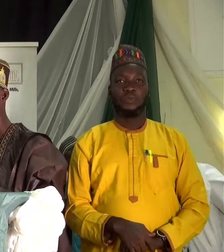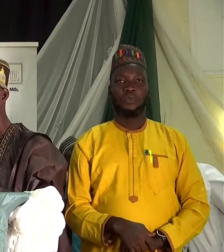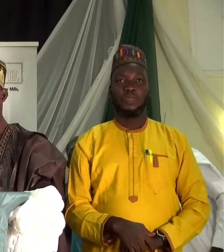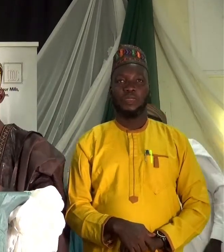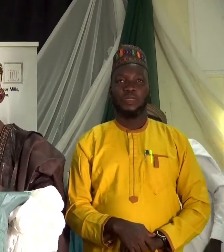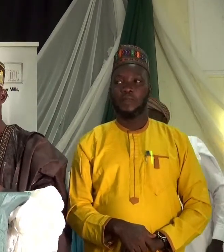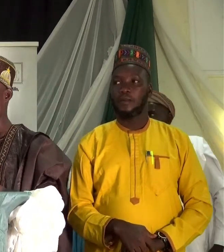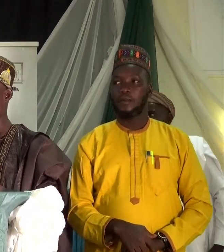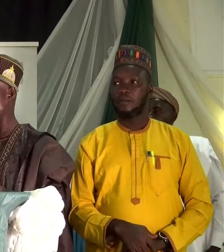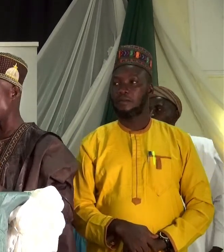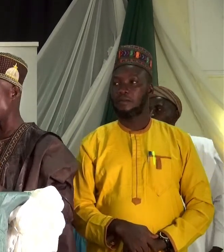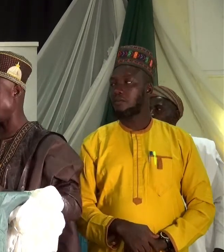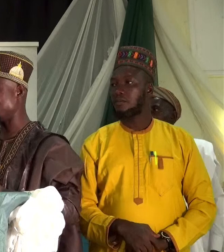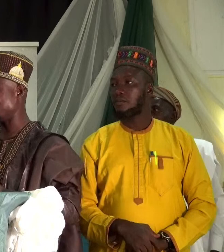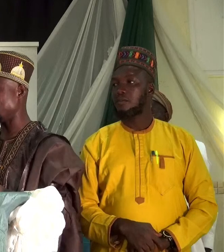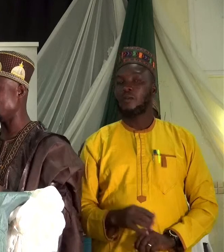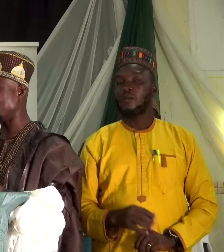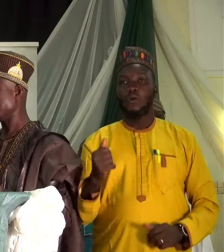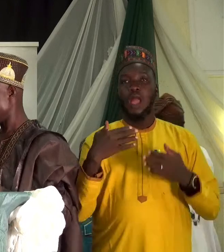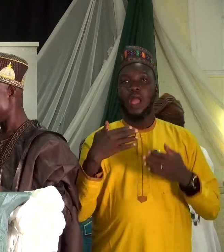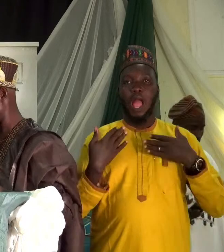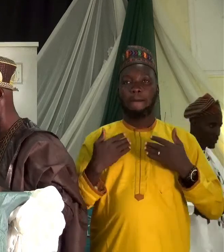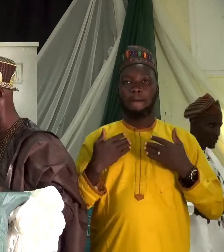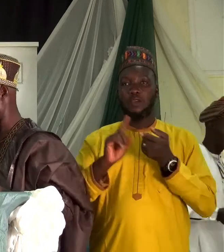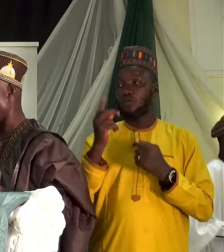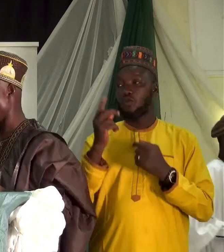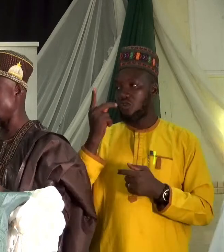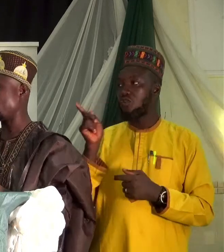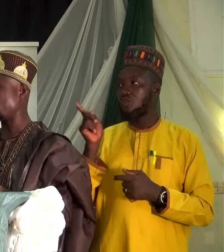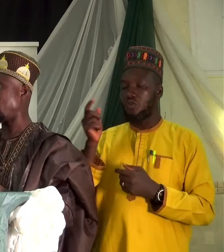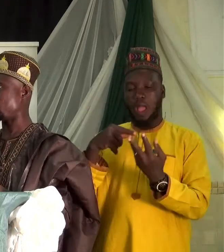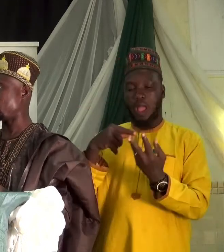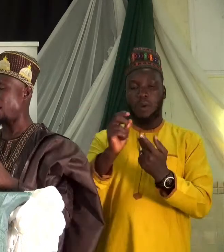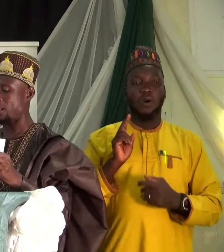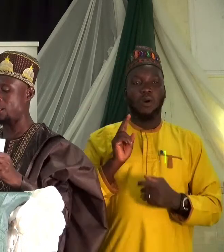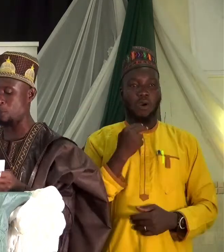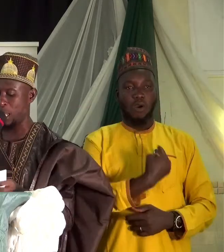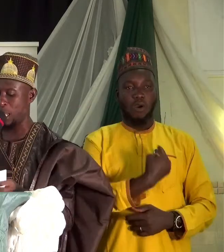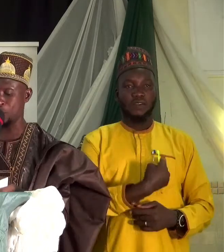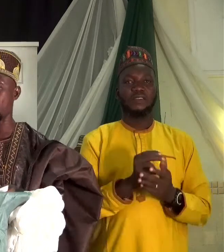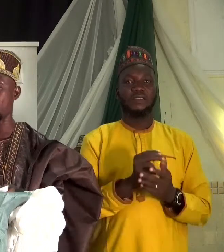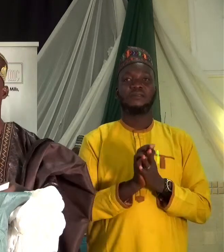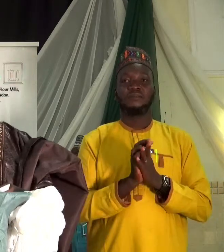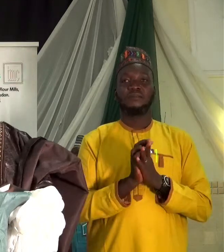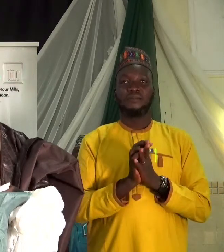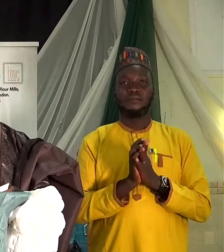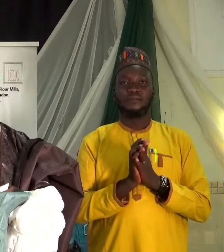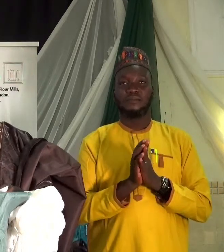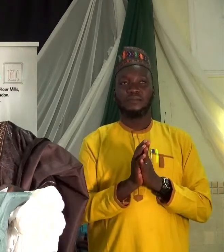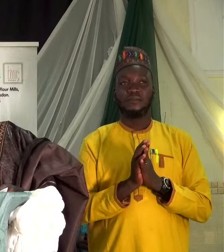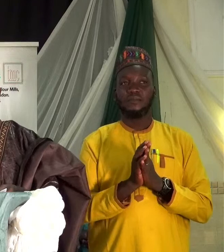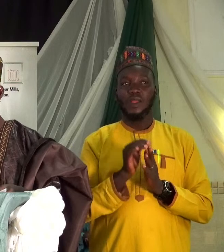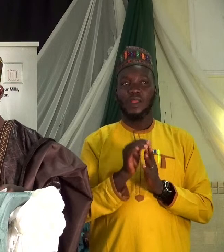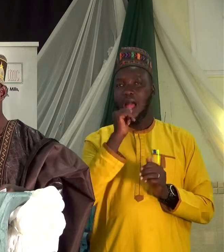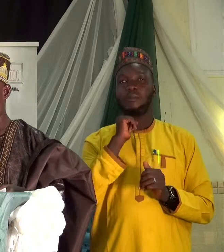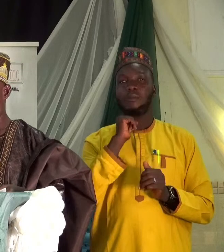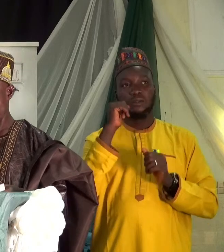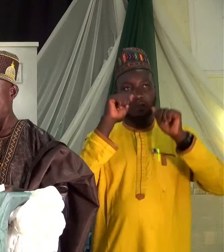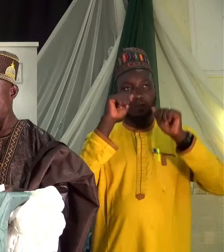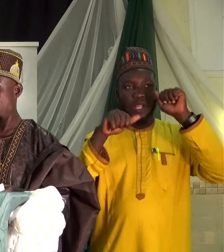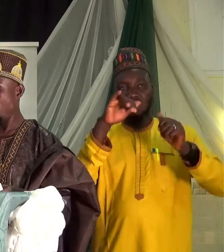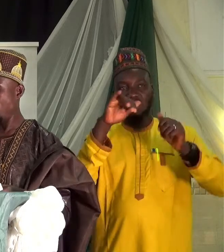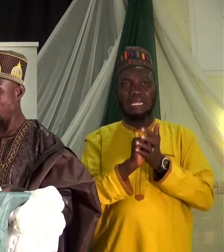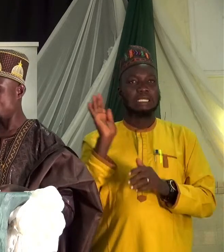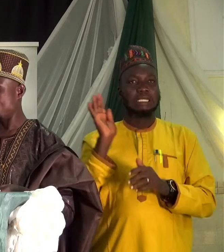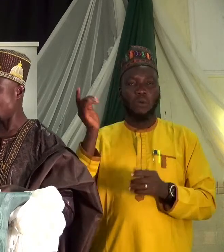Ah, we know why. We know why kukupo lati ni la ni wa. Emi kiko a lot of honor from the chief. Emi o doubt kukupo won wabi.